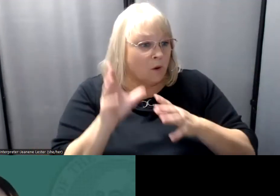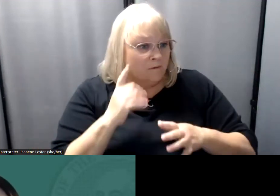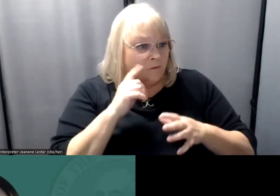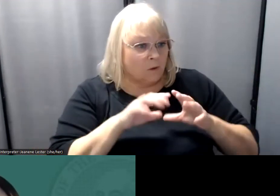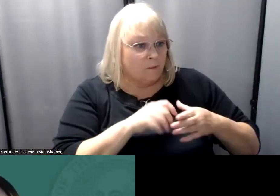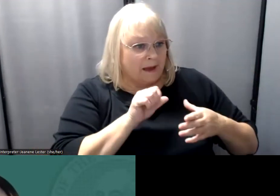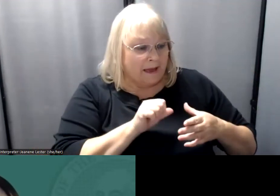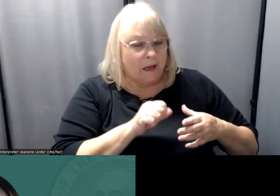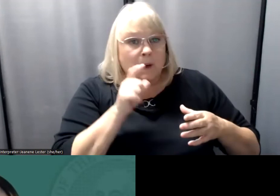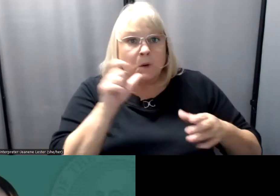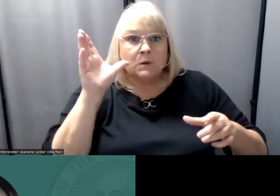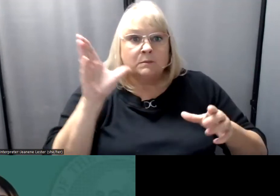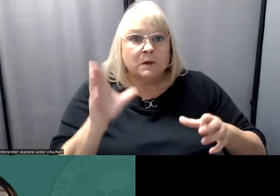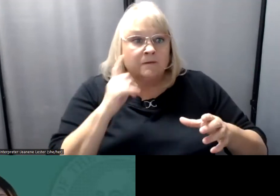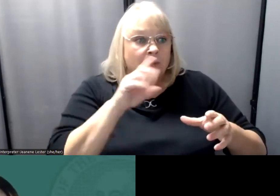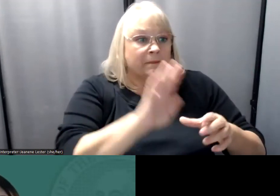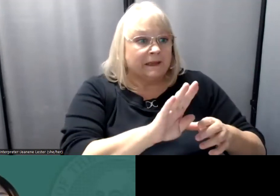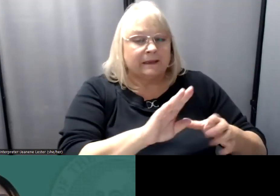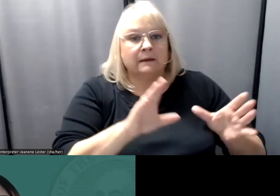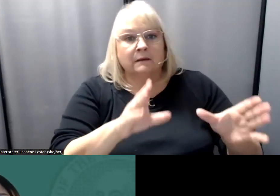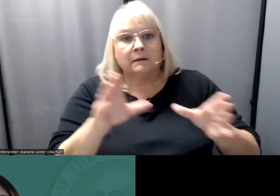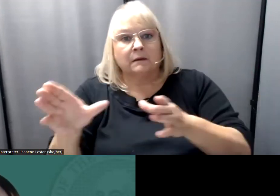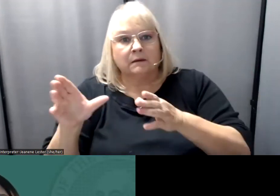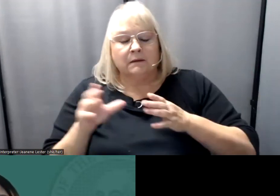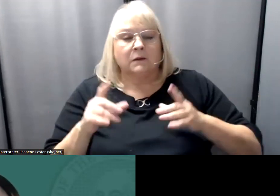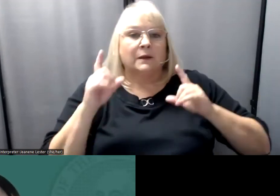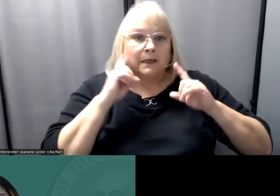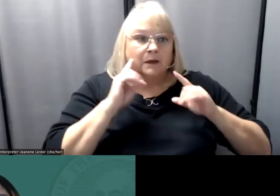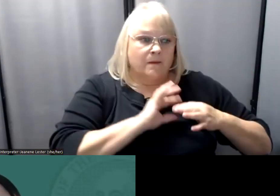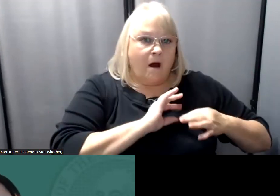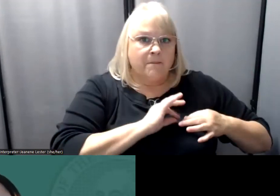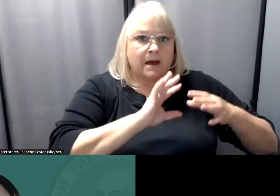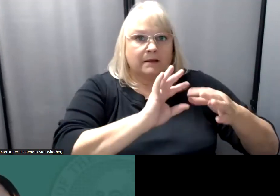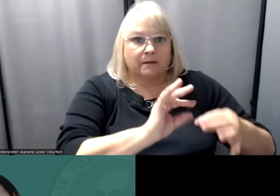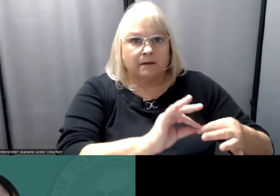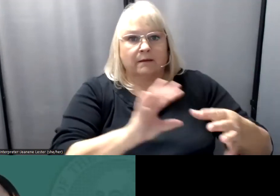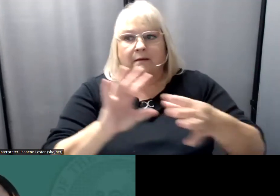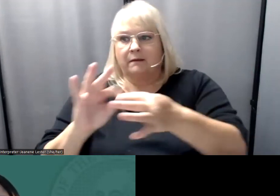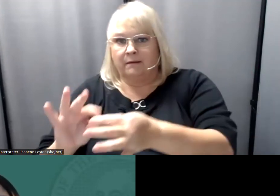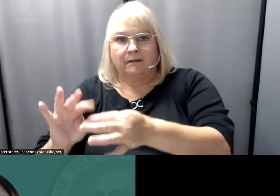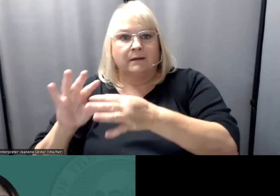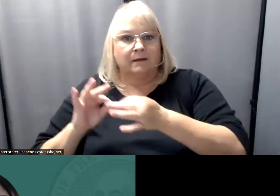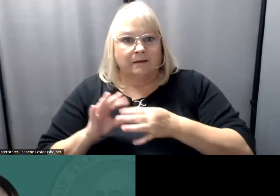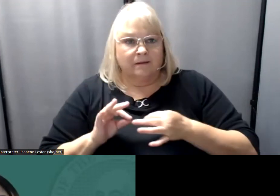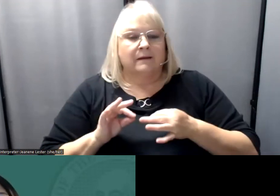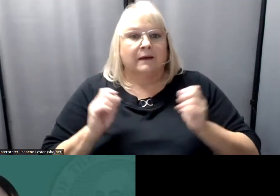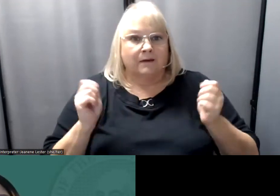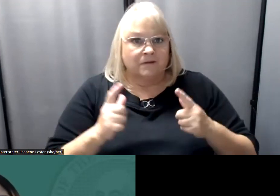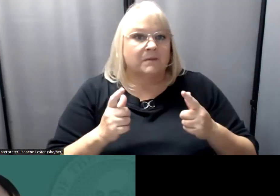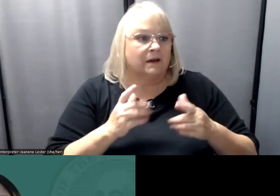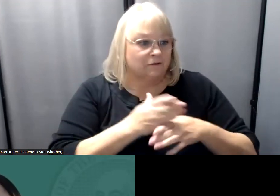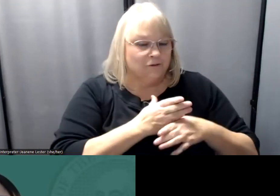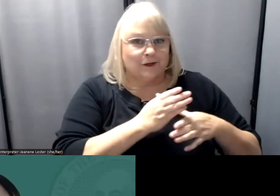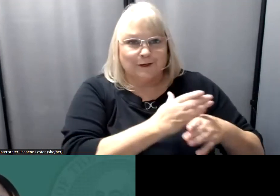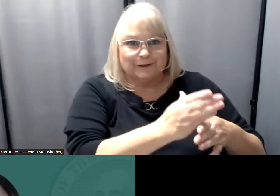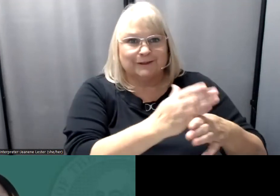what were some of the things you talked about? So everybody hears common themes on the teams. What questions do you have left now that you've